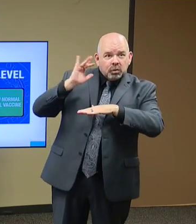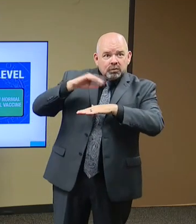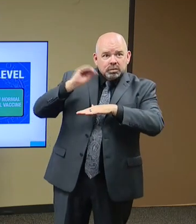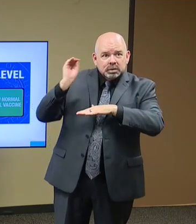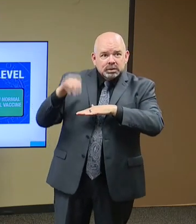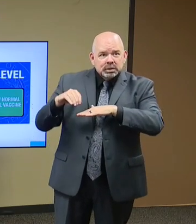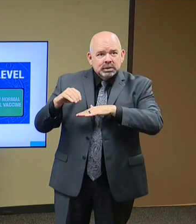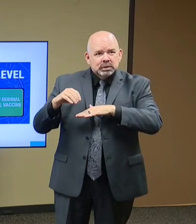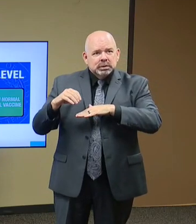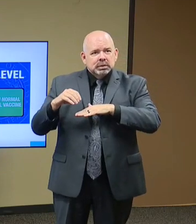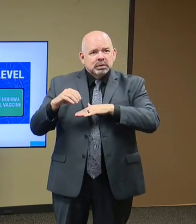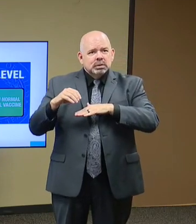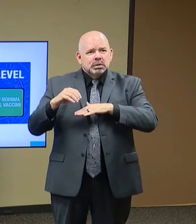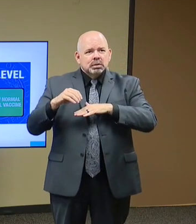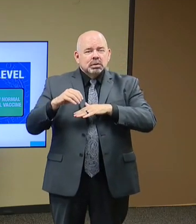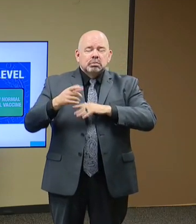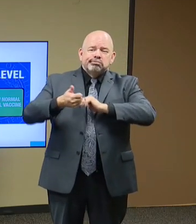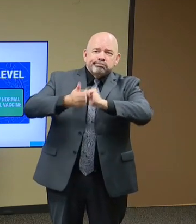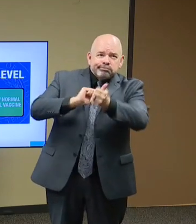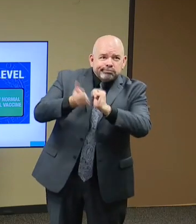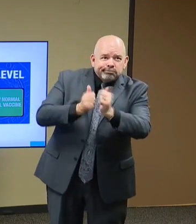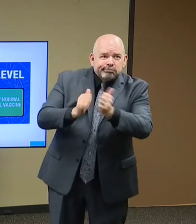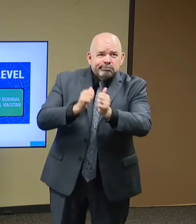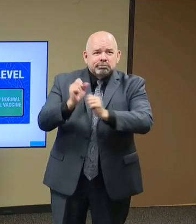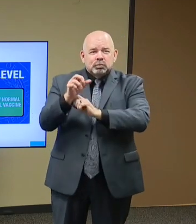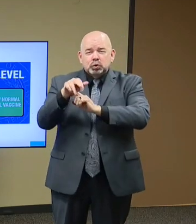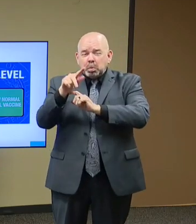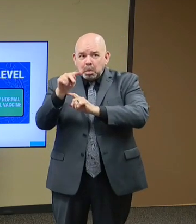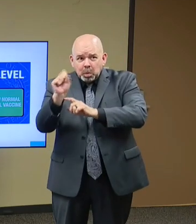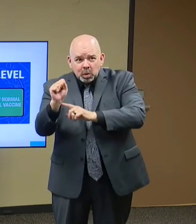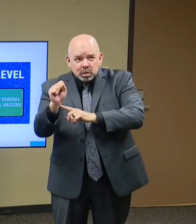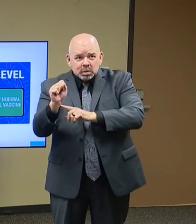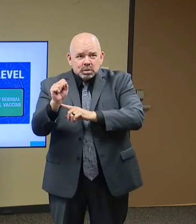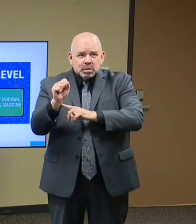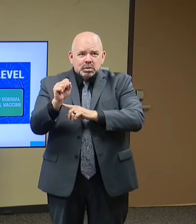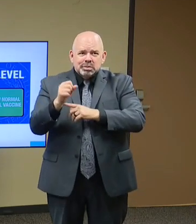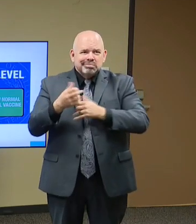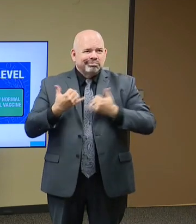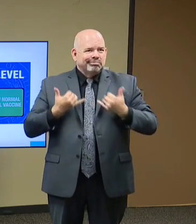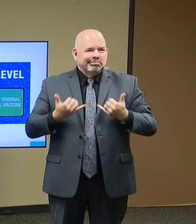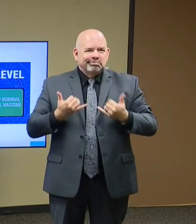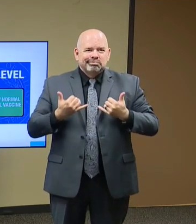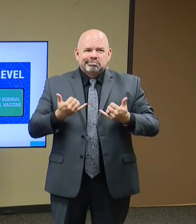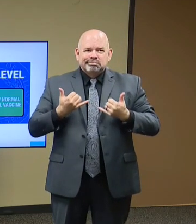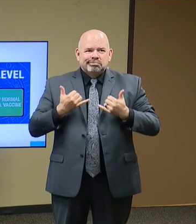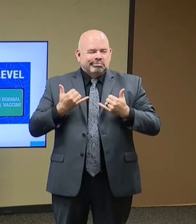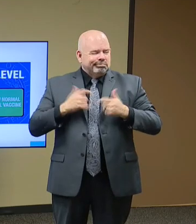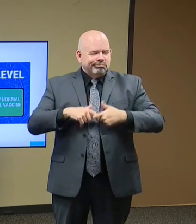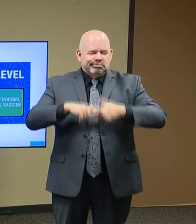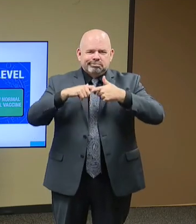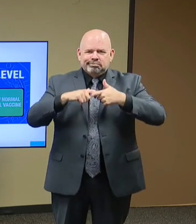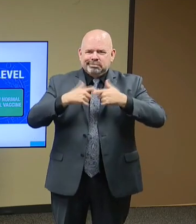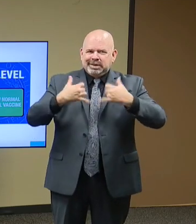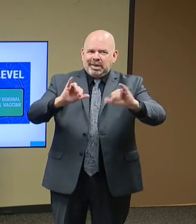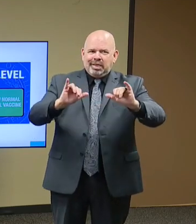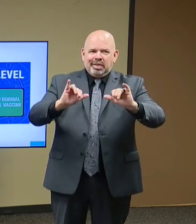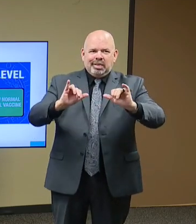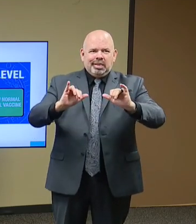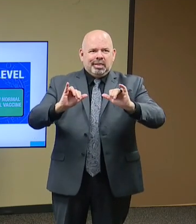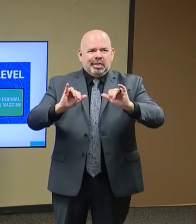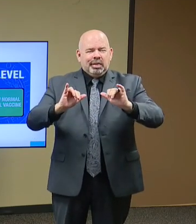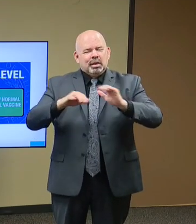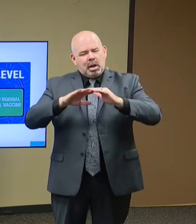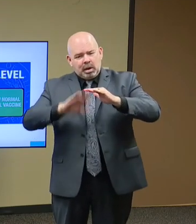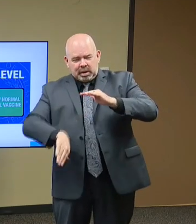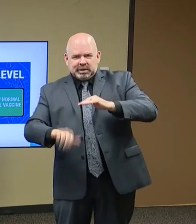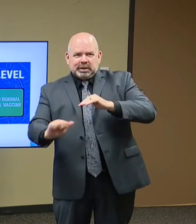sports, because there's just no way to do that without breathing all over each other. The committee's message is